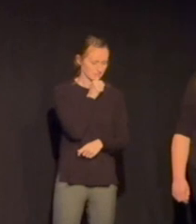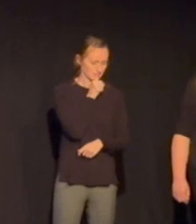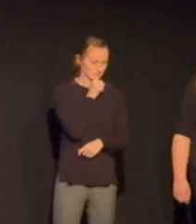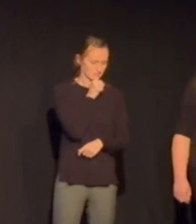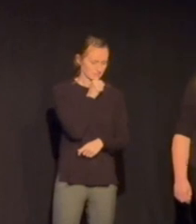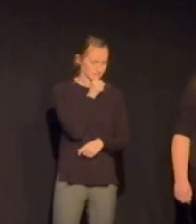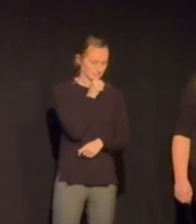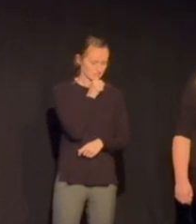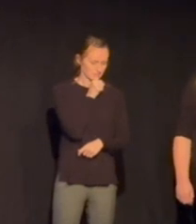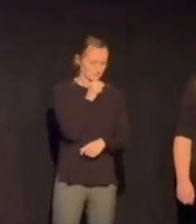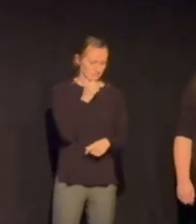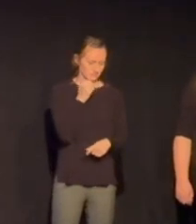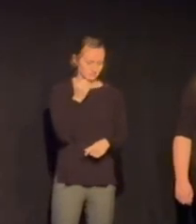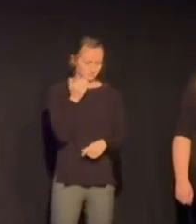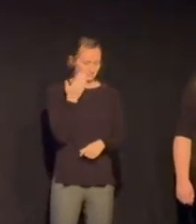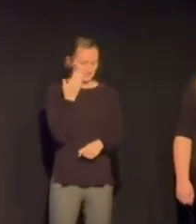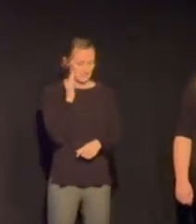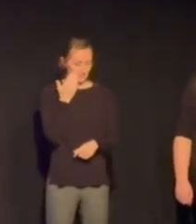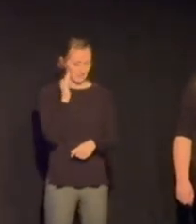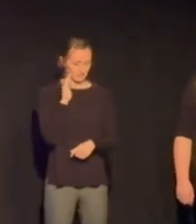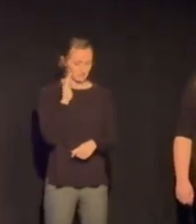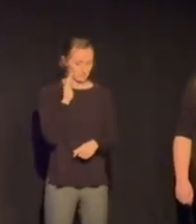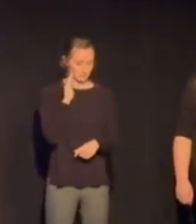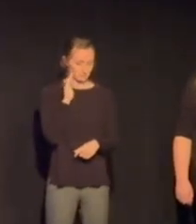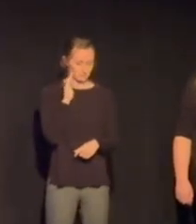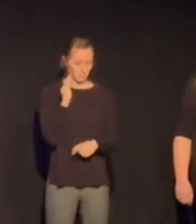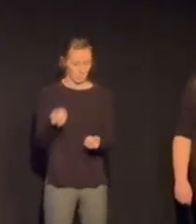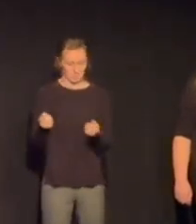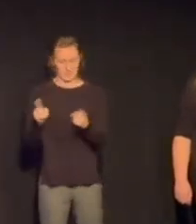bird swooped in.